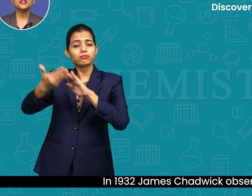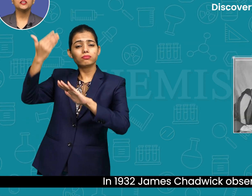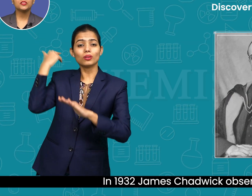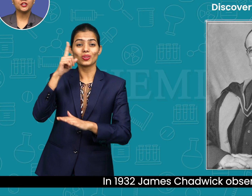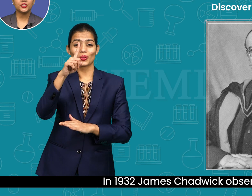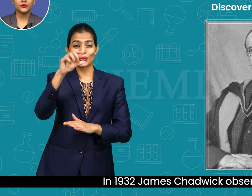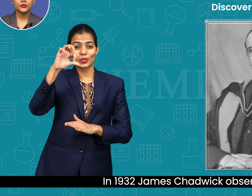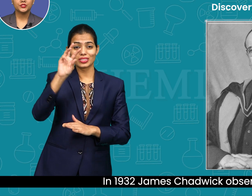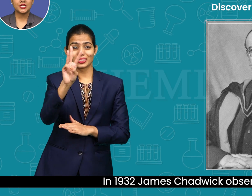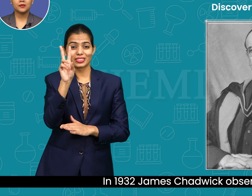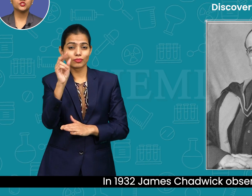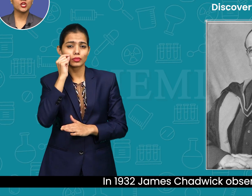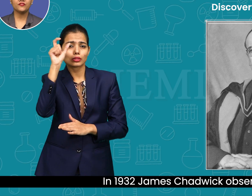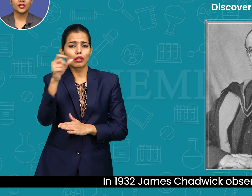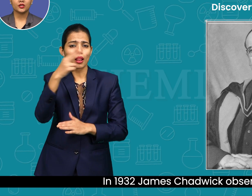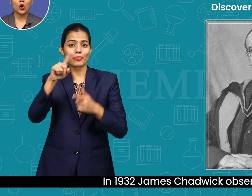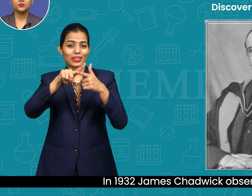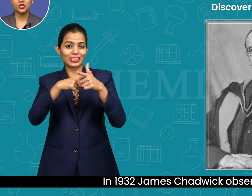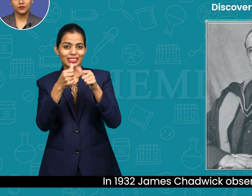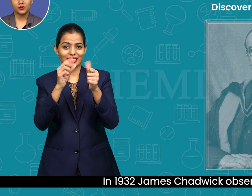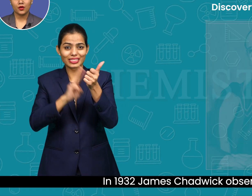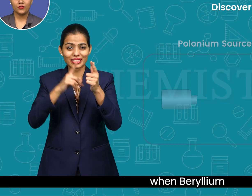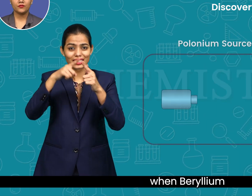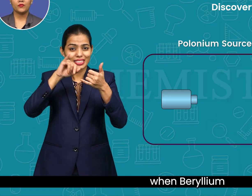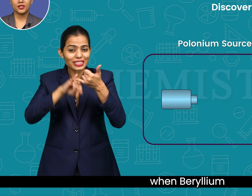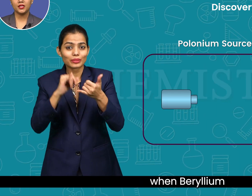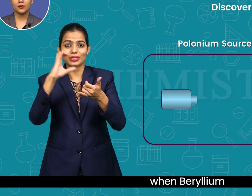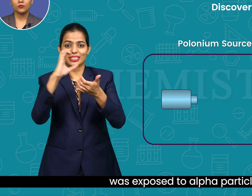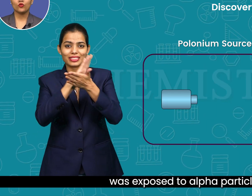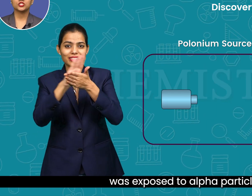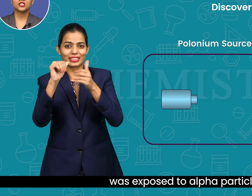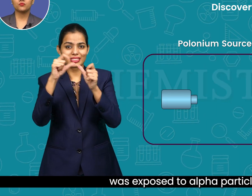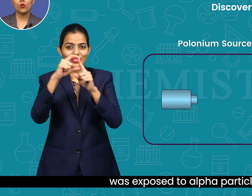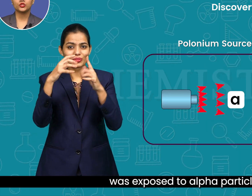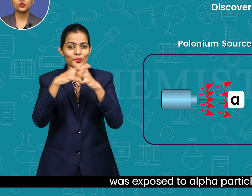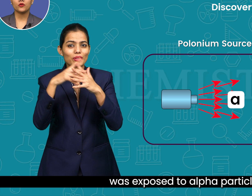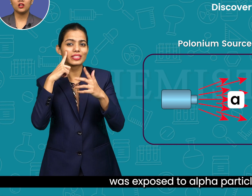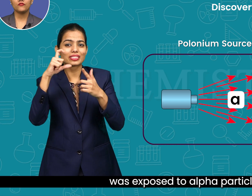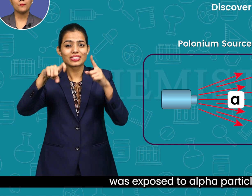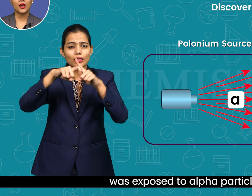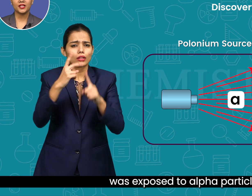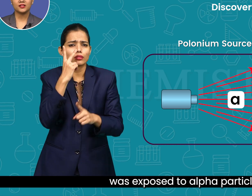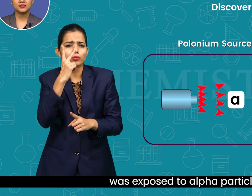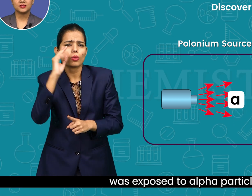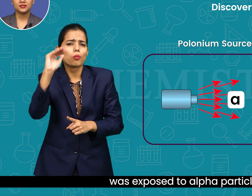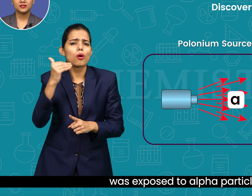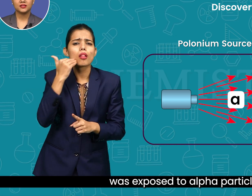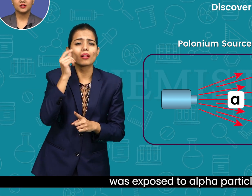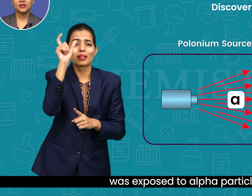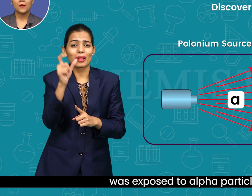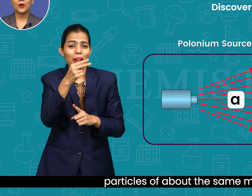In 1932, James Chadwick observed when beryllium was exposed to alpha